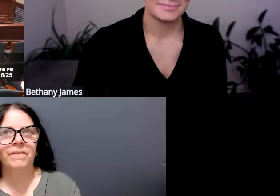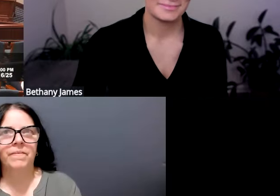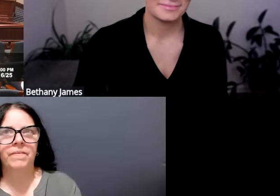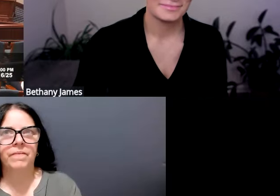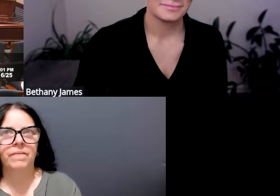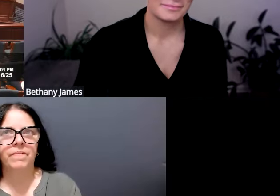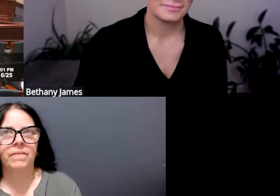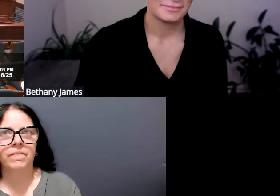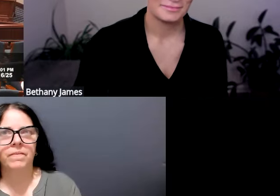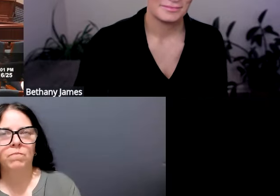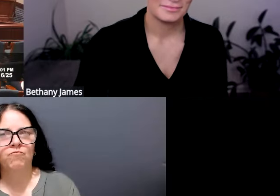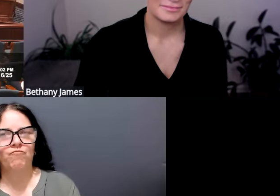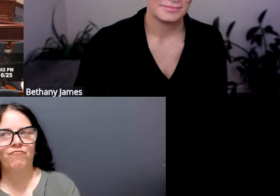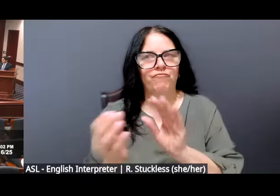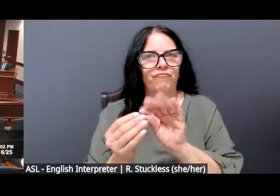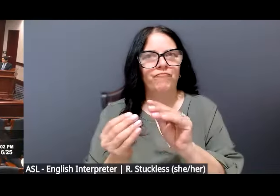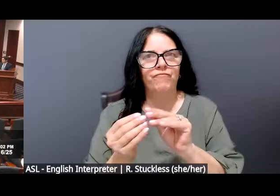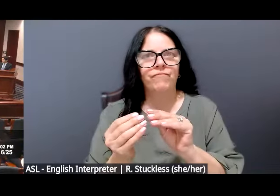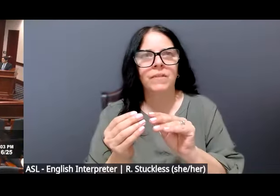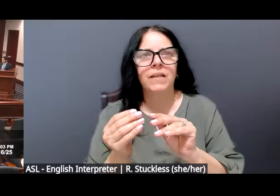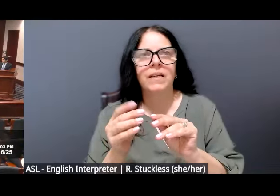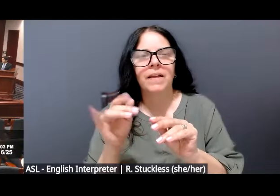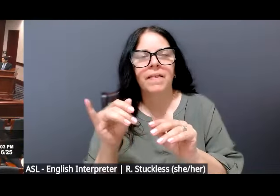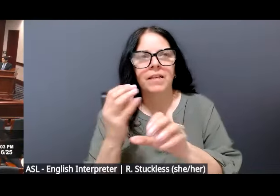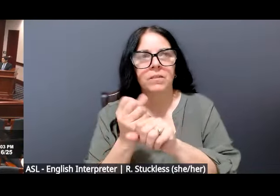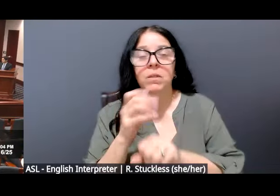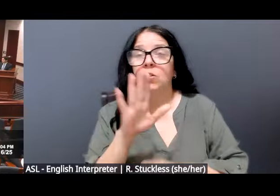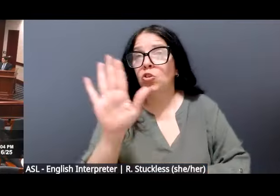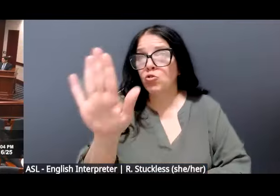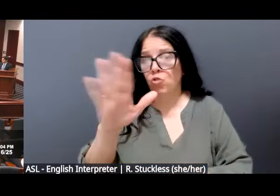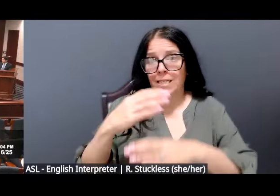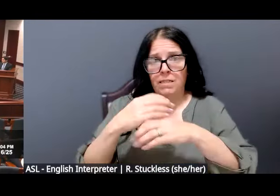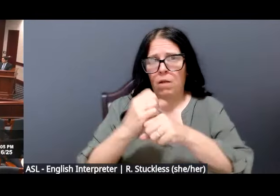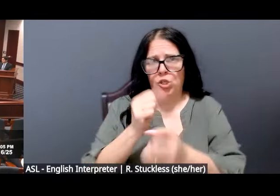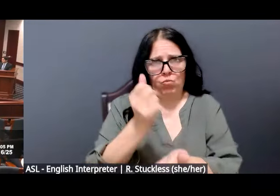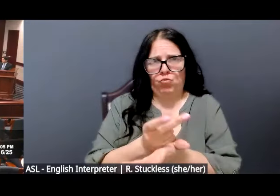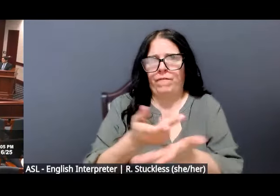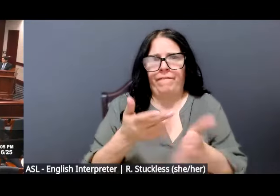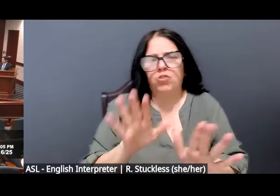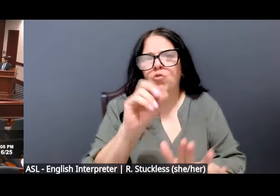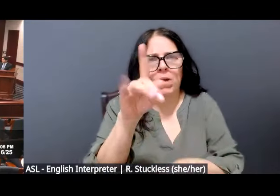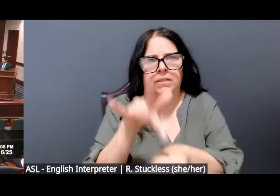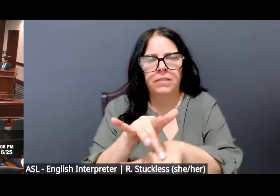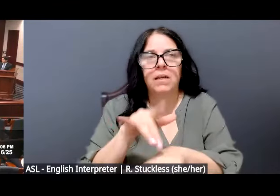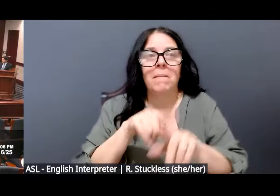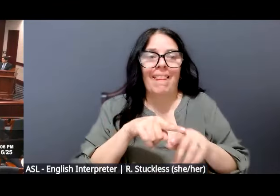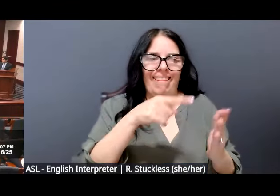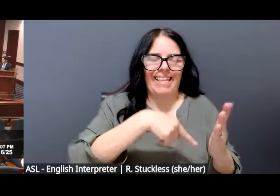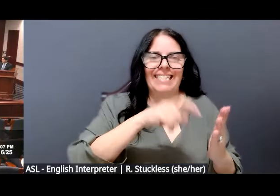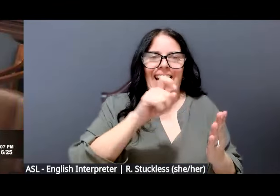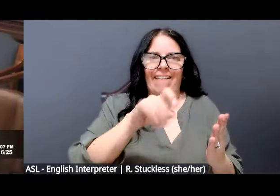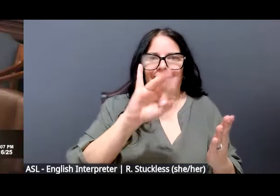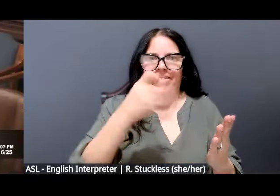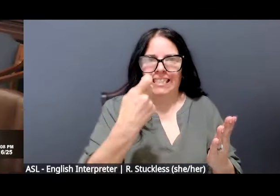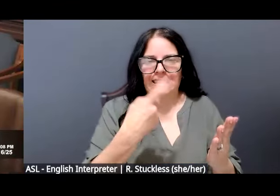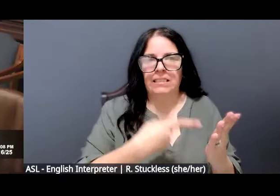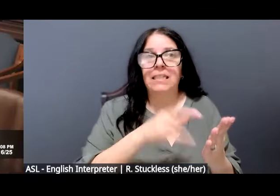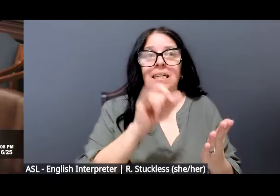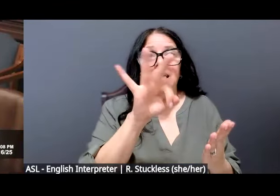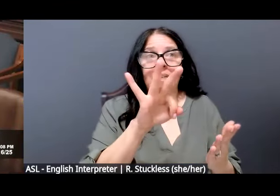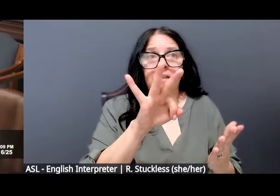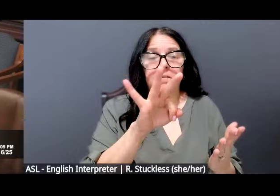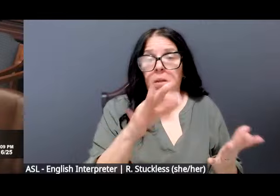back. Item number 4. Your summary's been approved. No one's going to touch that. This has to be corrected though, or otherwise it will go to, if you want us to